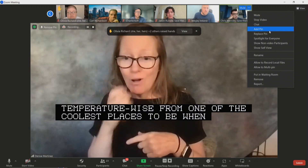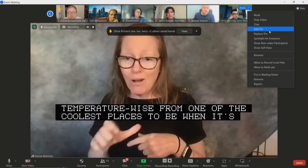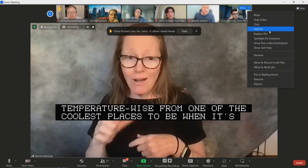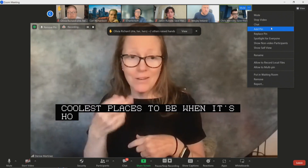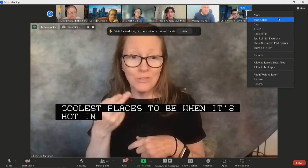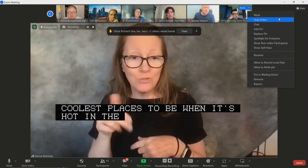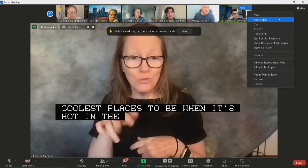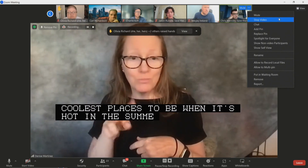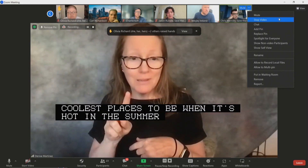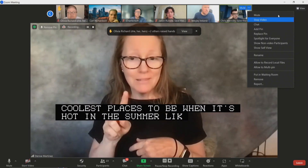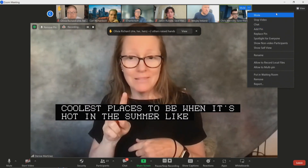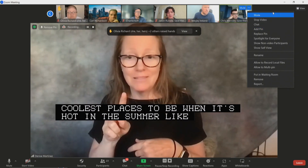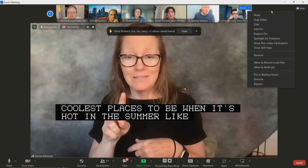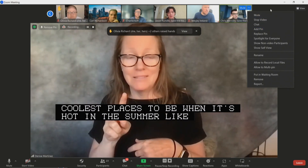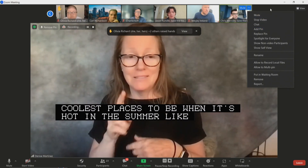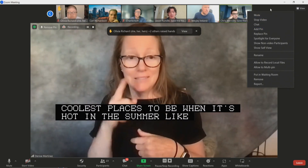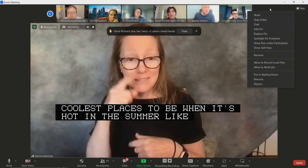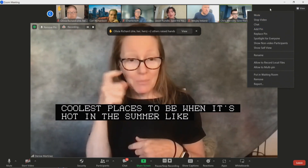George's also?